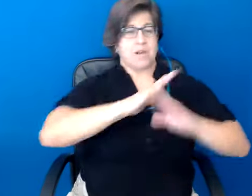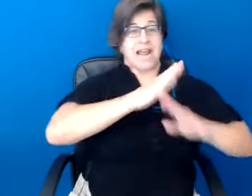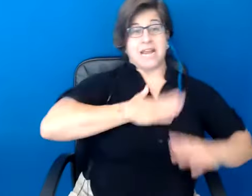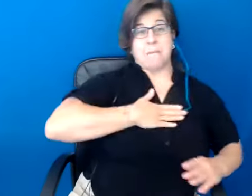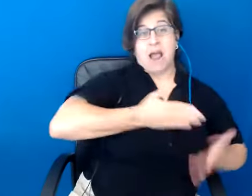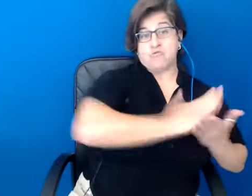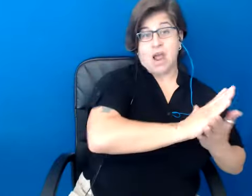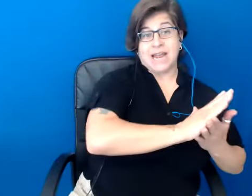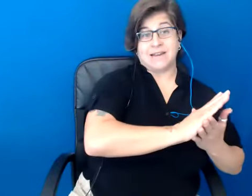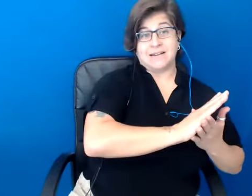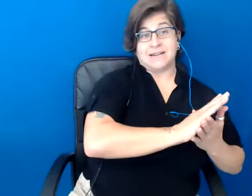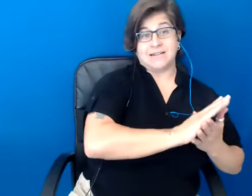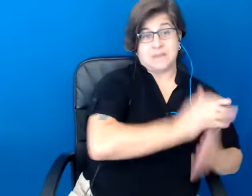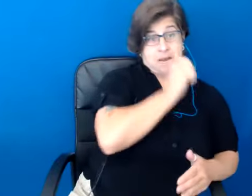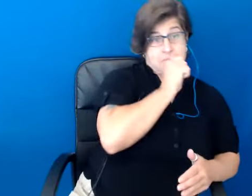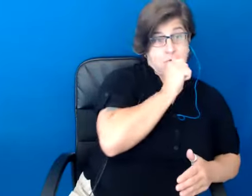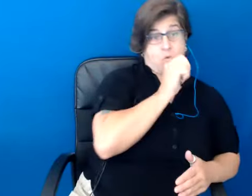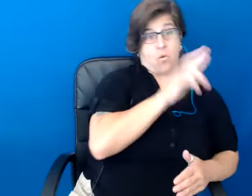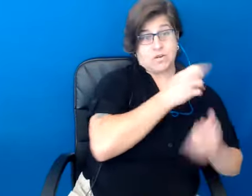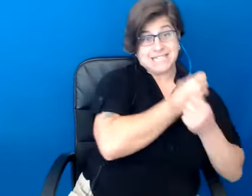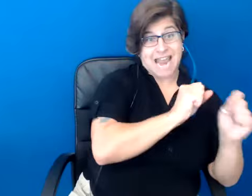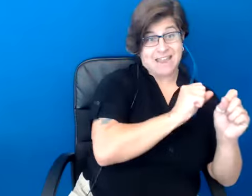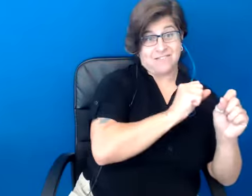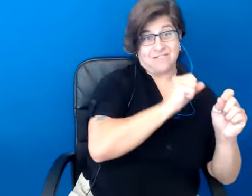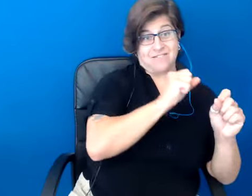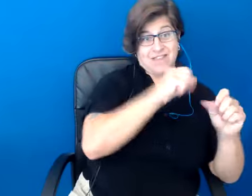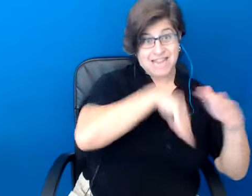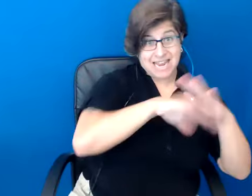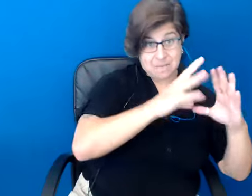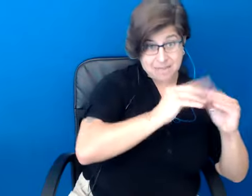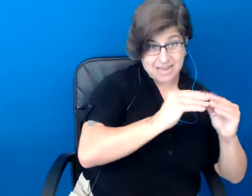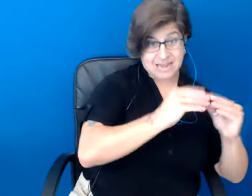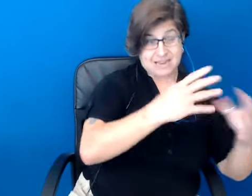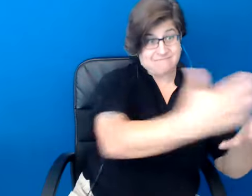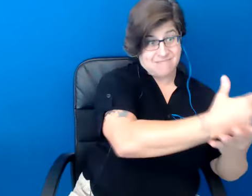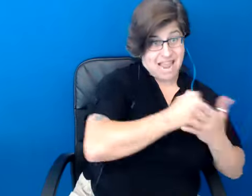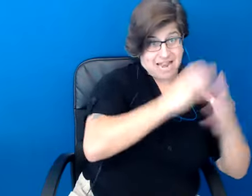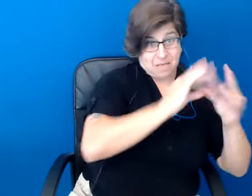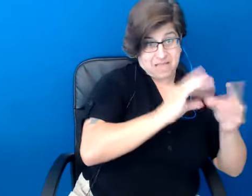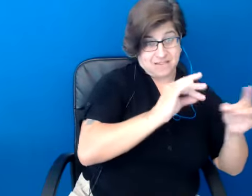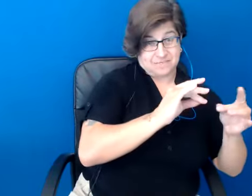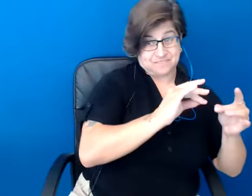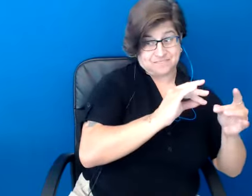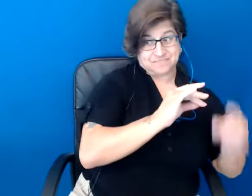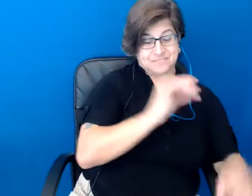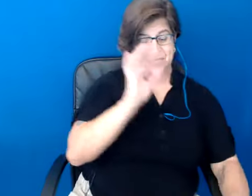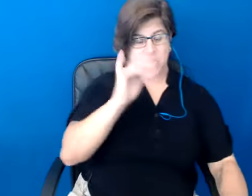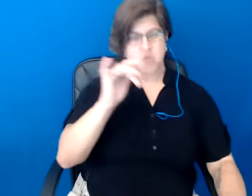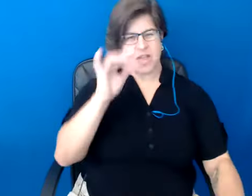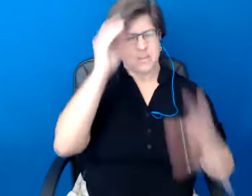that right? What if you're not responsible for protecting my rights, anonymity, my right to be safe in